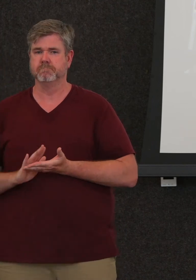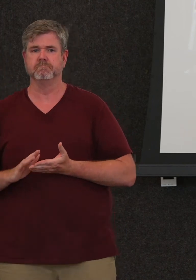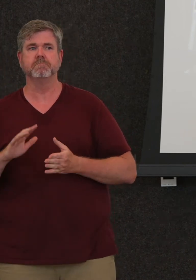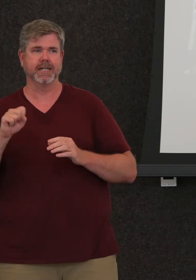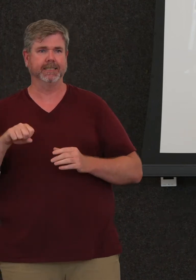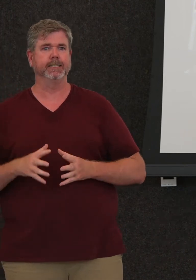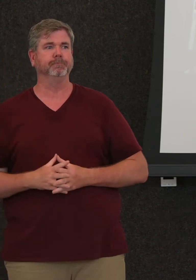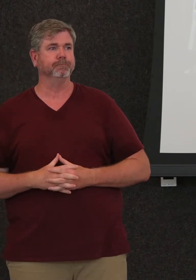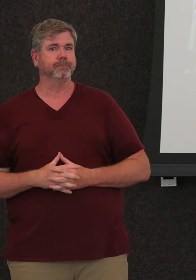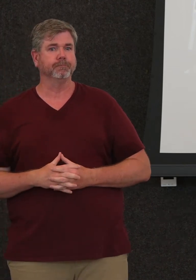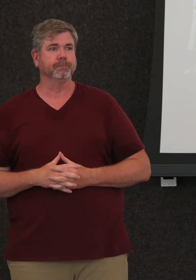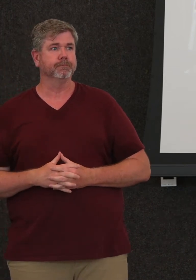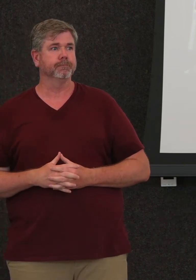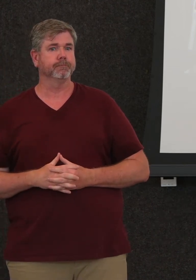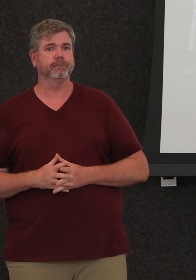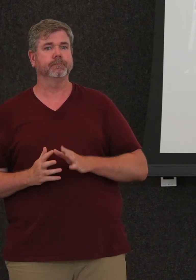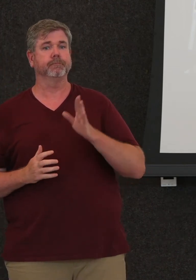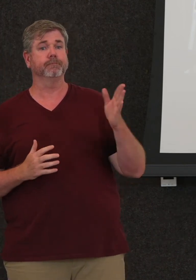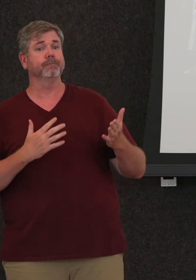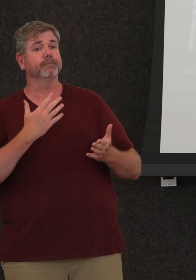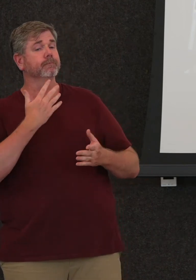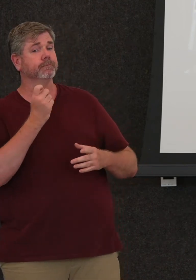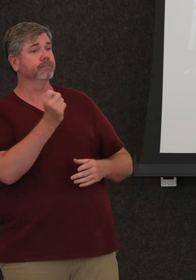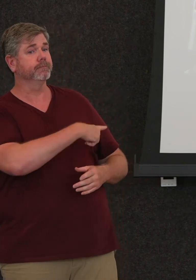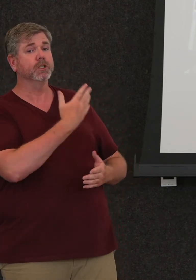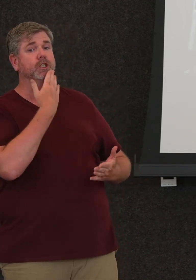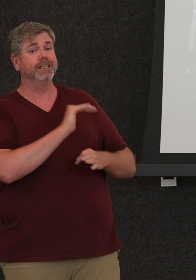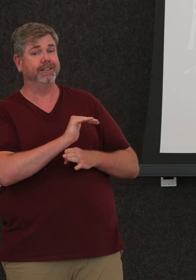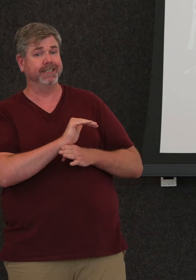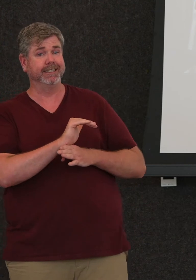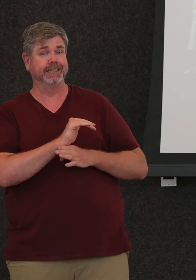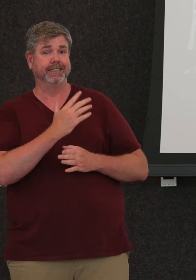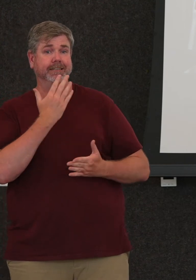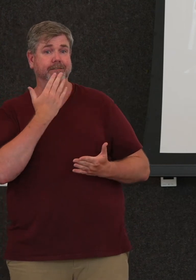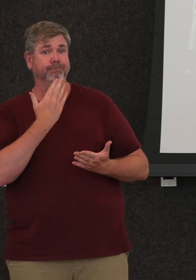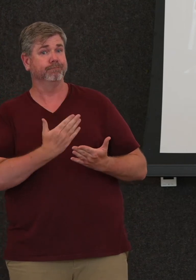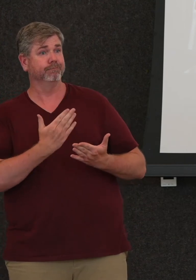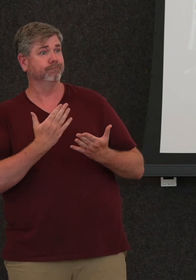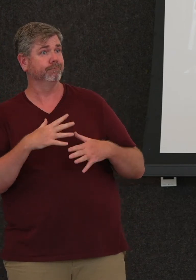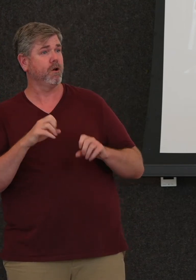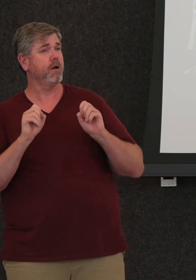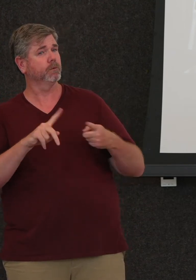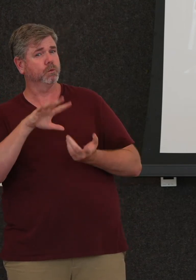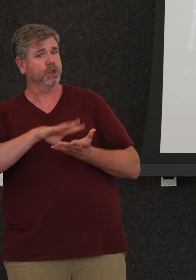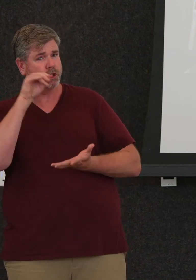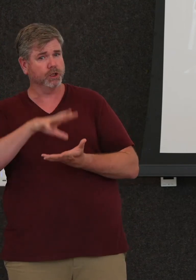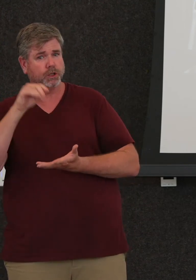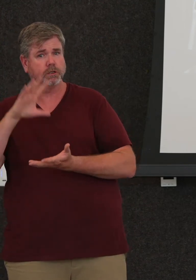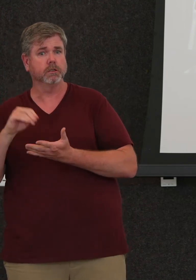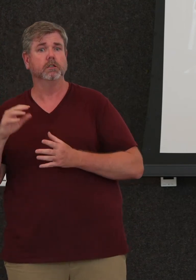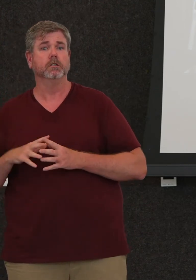Good evening. Thank you for this opportunity to learn a lot. I'm a health teacher at Saratoga High School, and I have